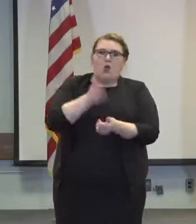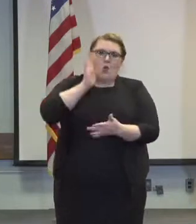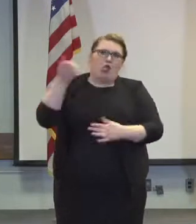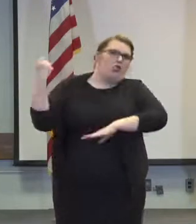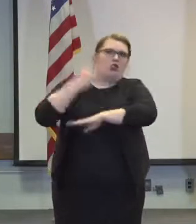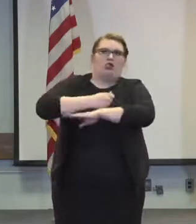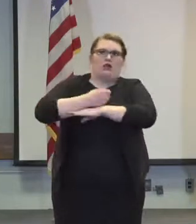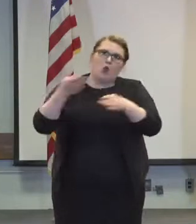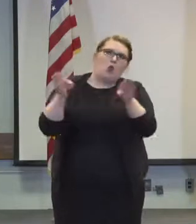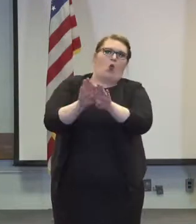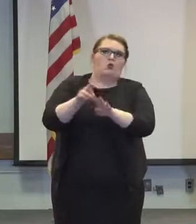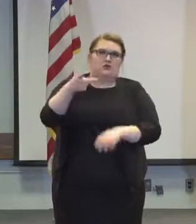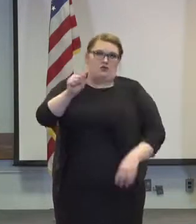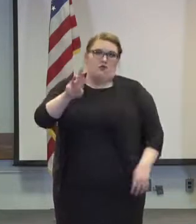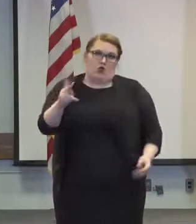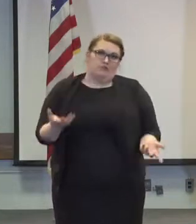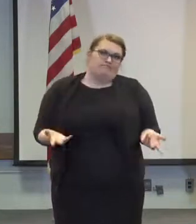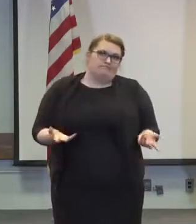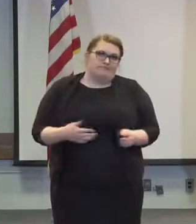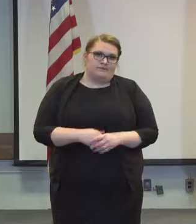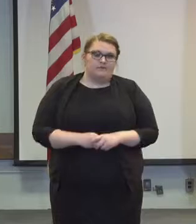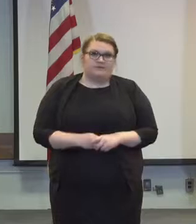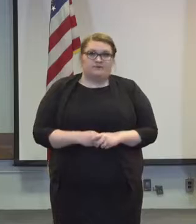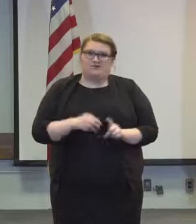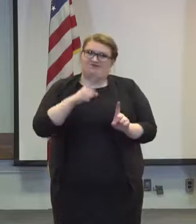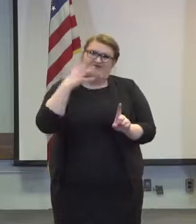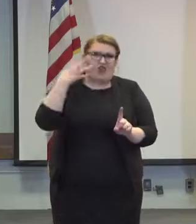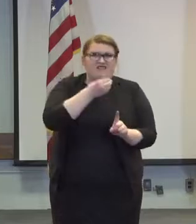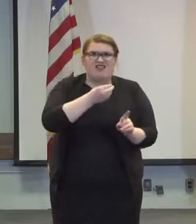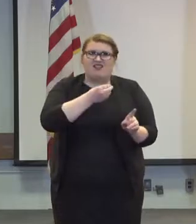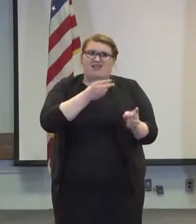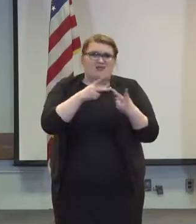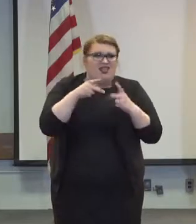have an interest in keeping the park open. It's the nicest place to walk.